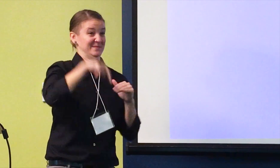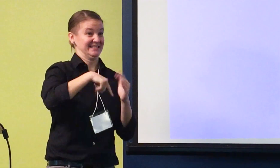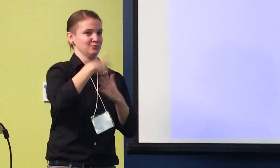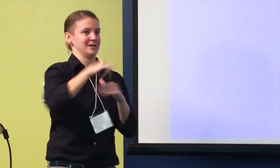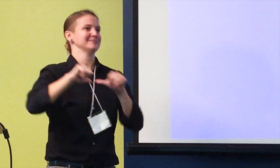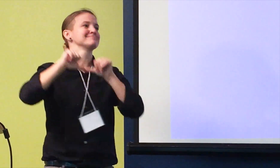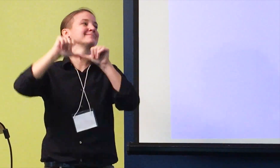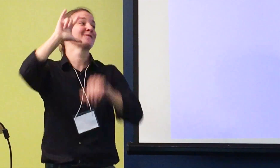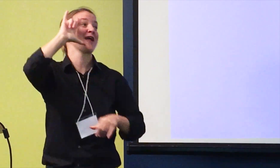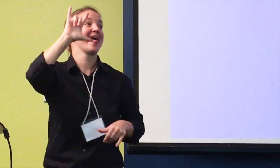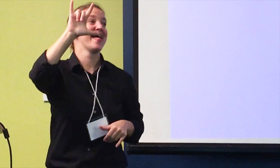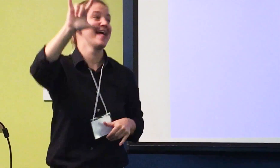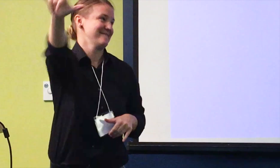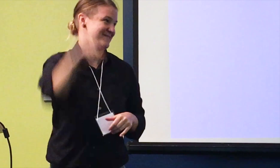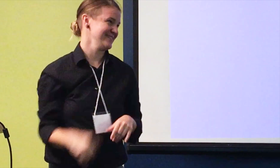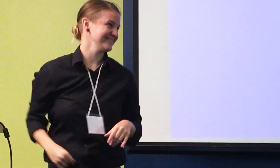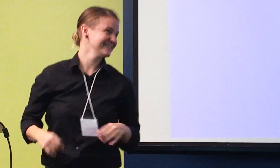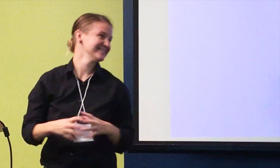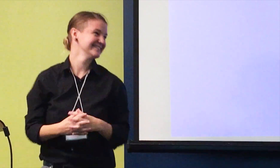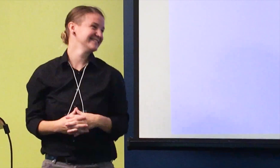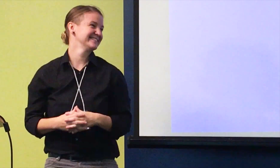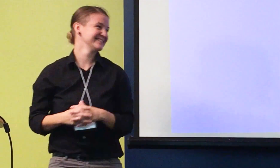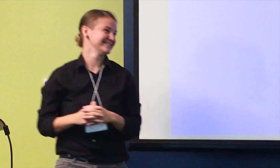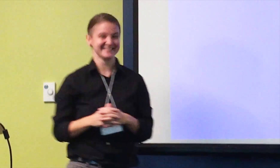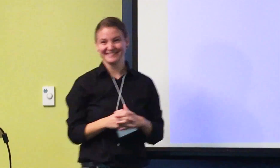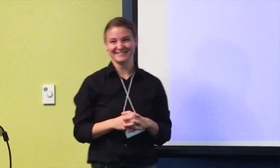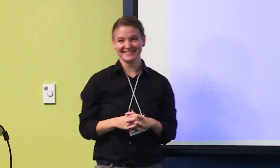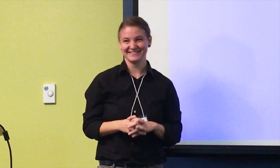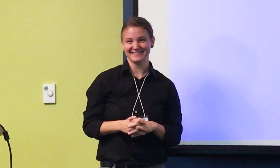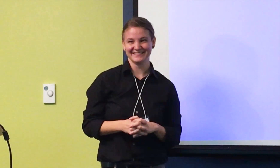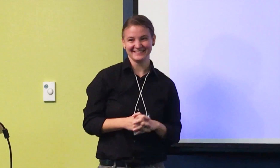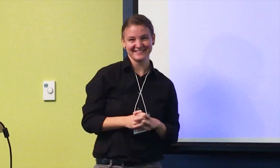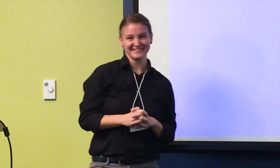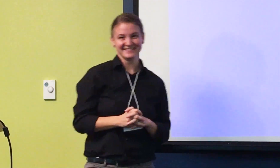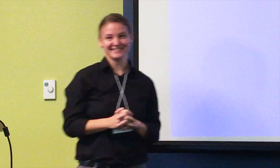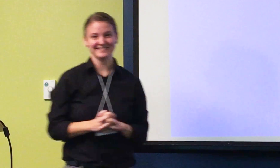different communities represented in STEM. So we hope that this partnership continues forever.